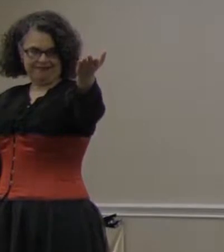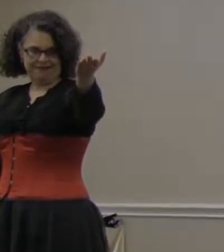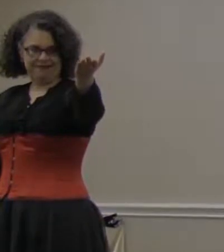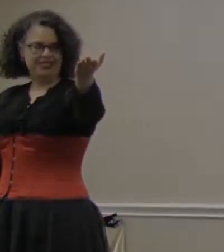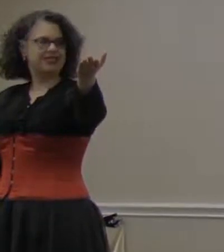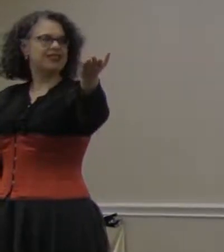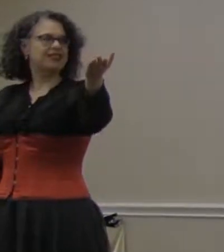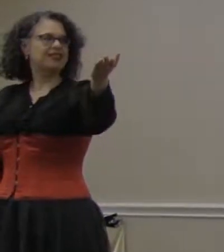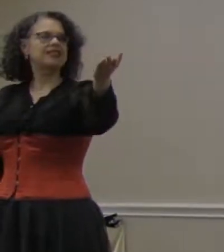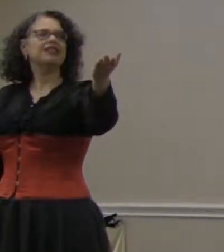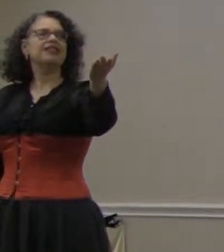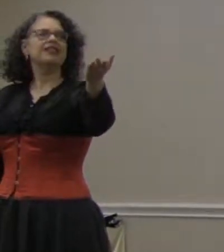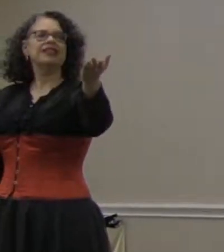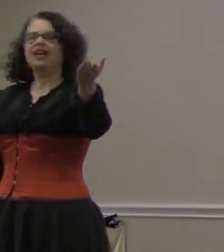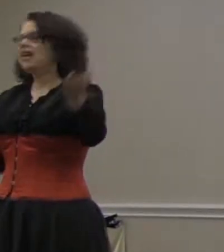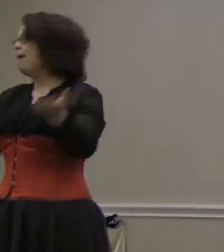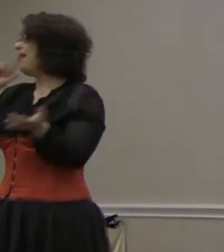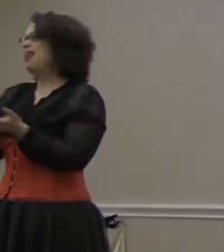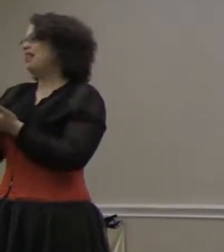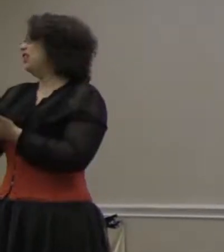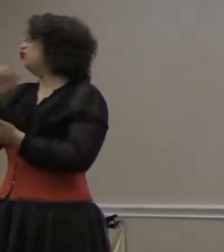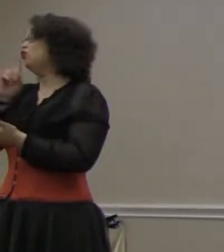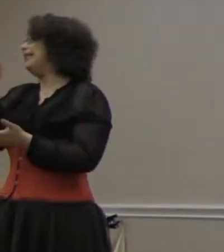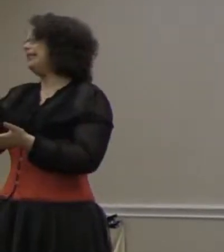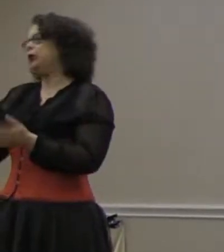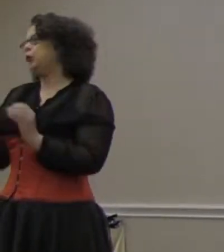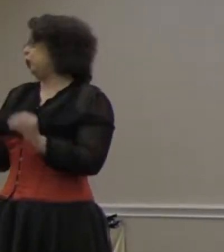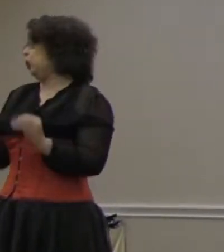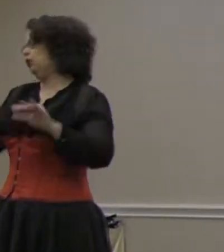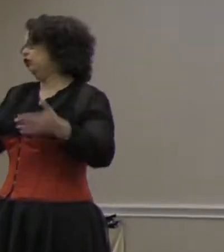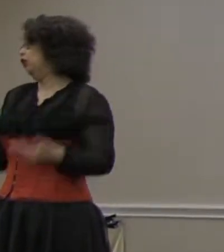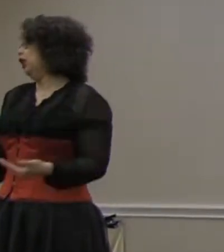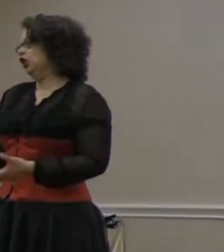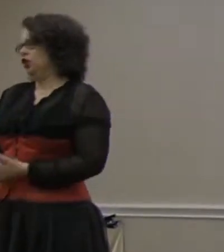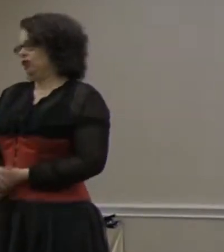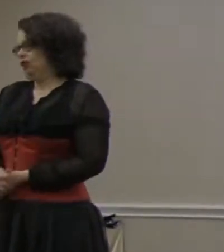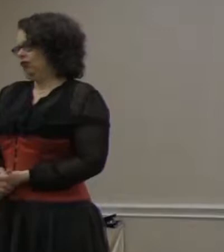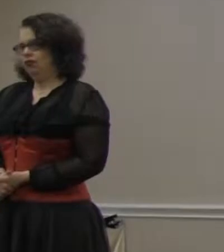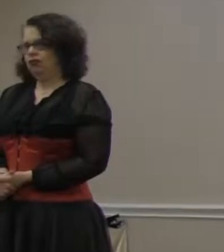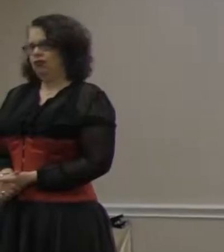And I believe she needs no introduction.